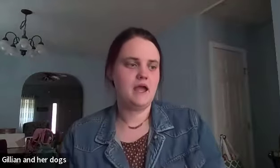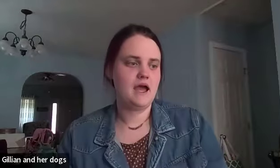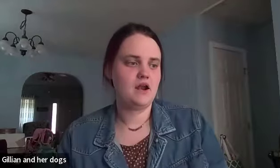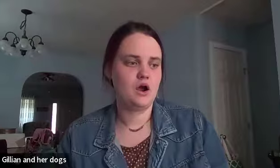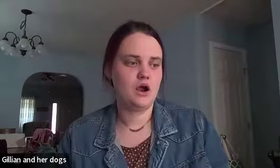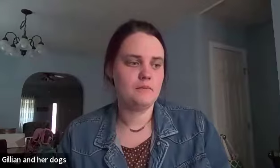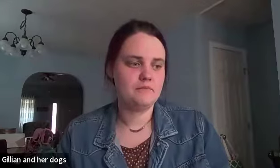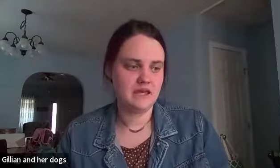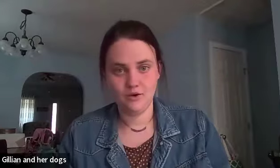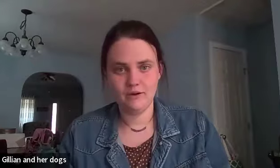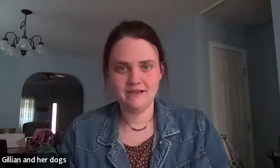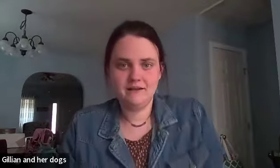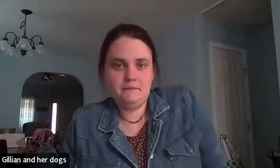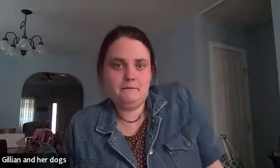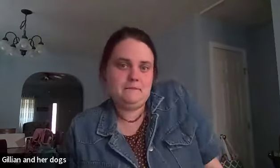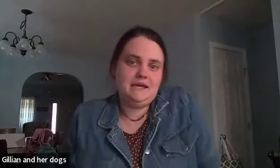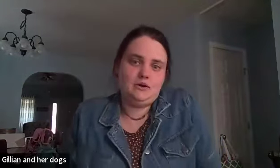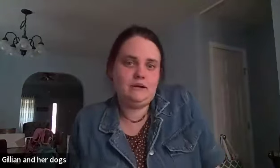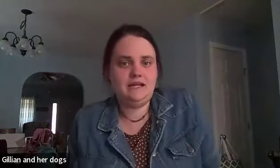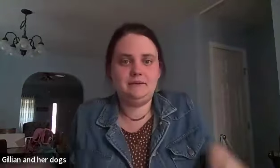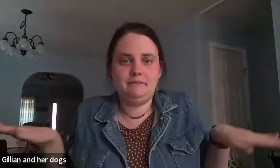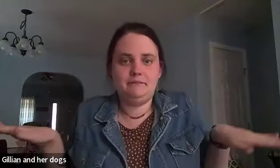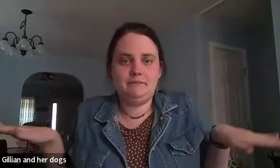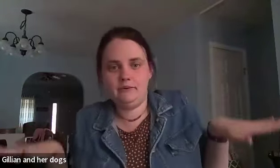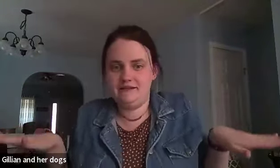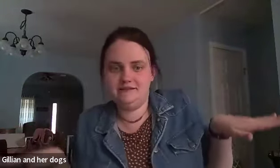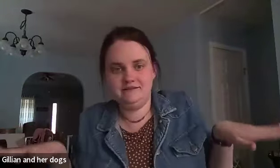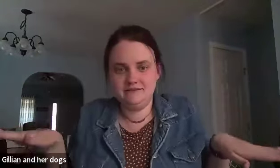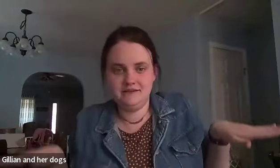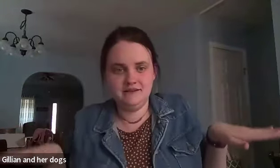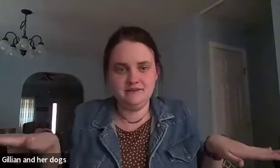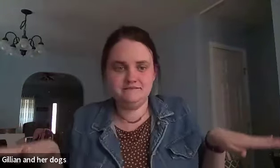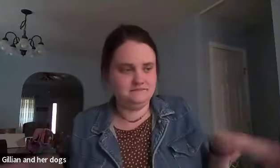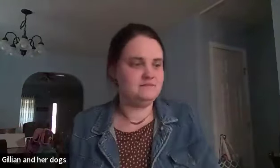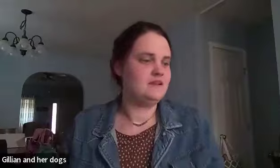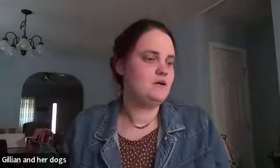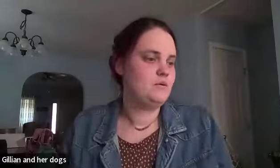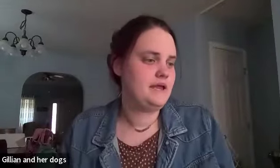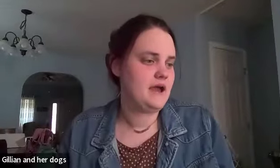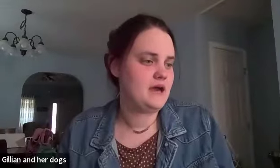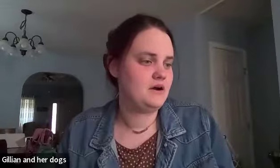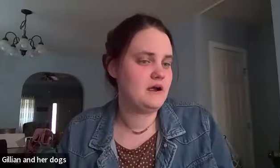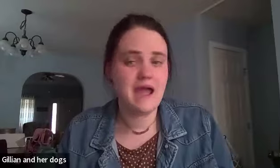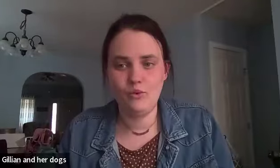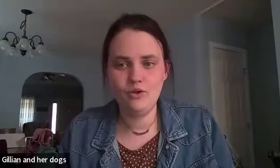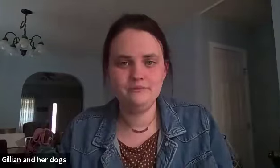We had our penguin, penguin, penguin. We had our